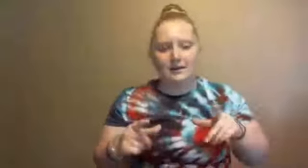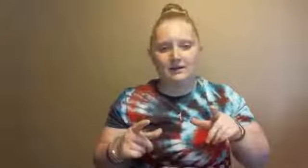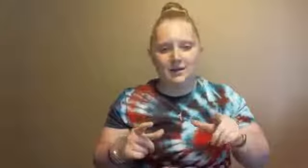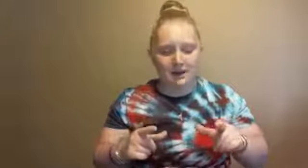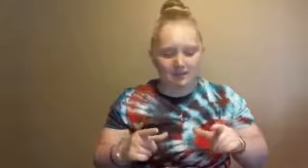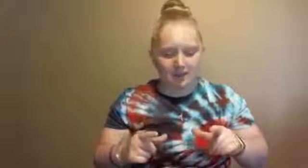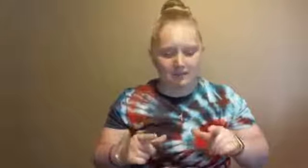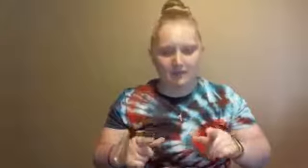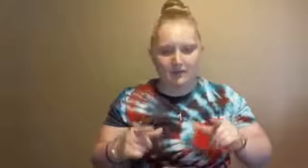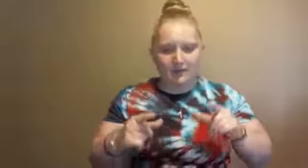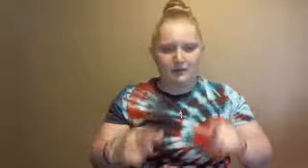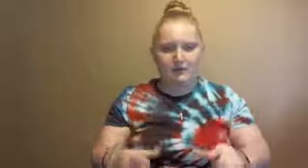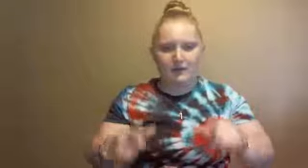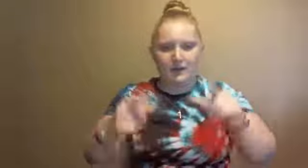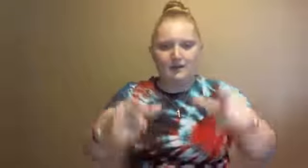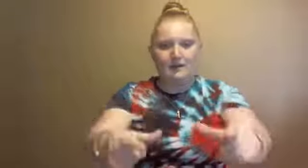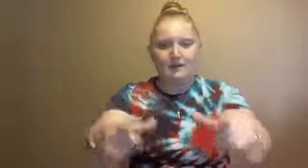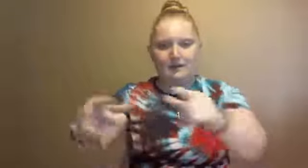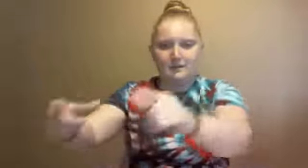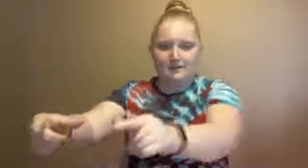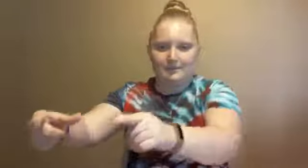you're setting a table. So plate.